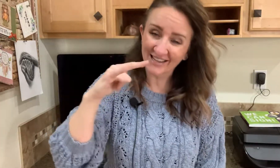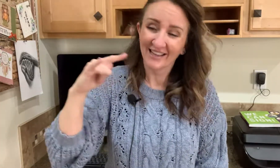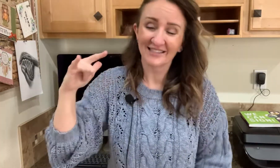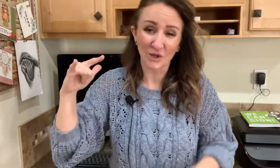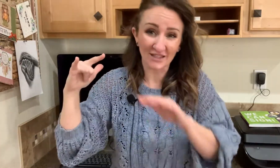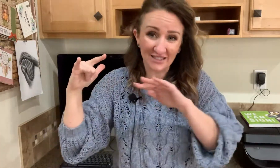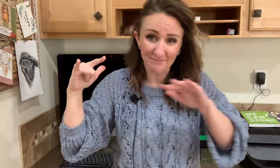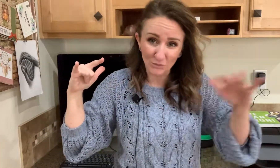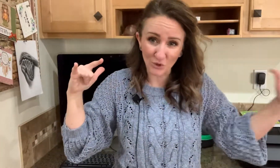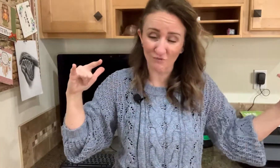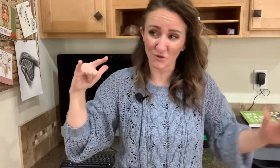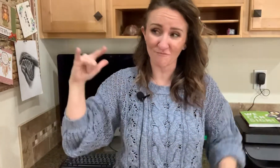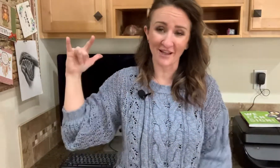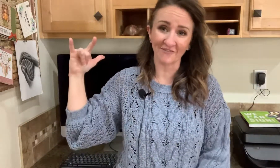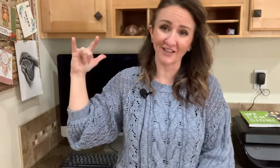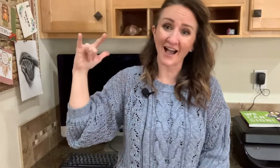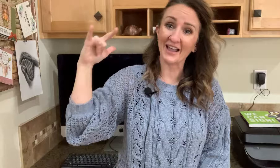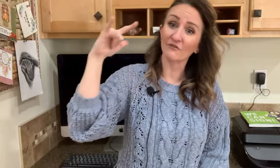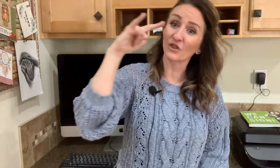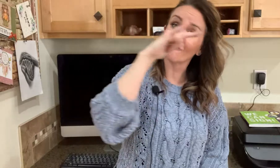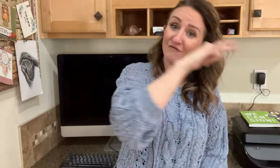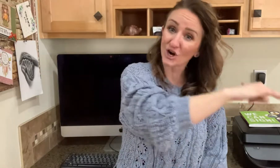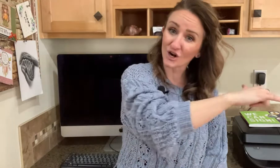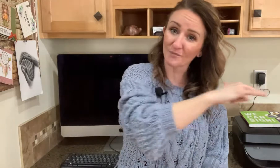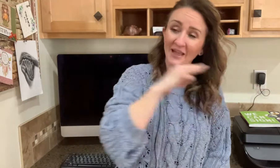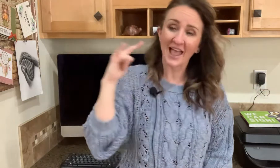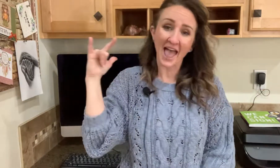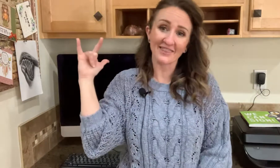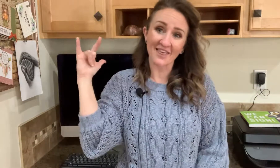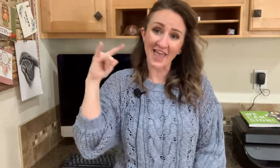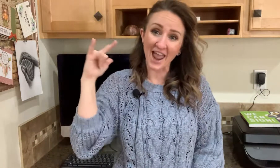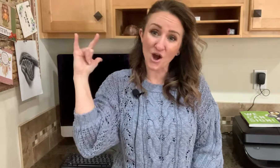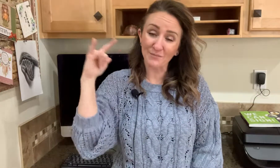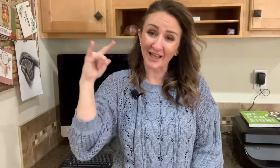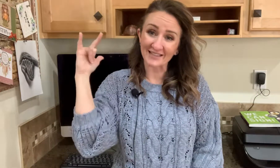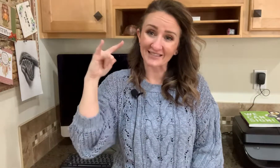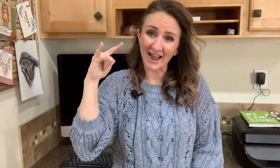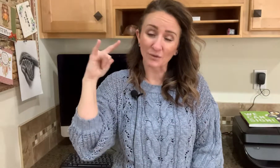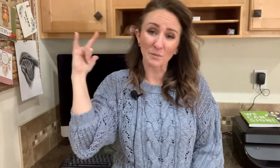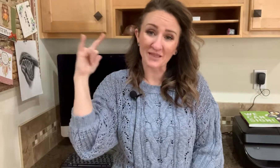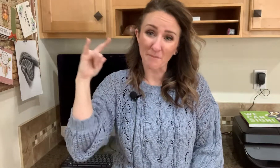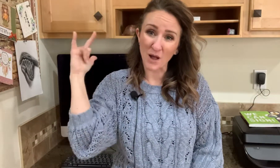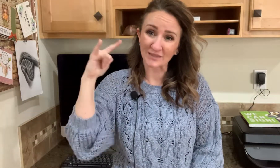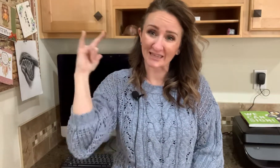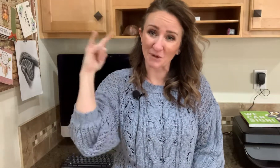So the smooth movement of flying for the verb, and then the airplane sign would be the bouncing motion.